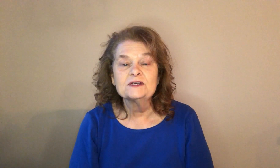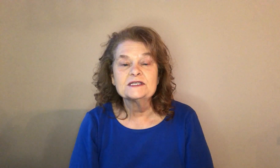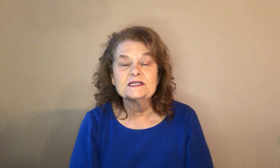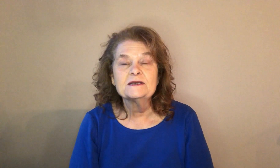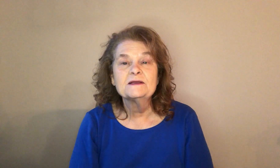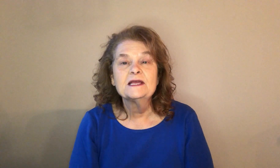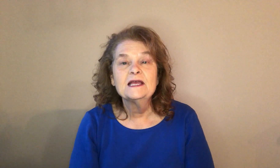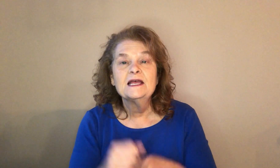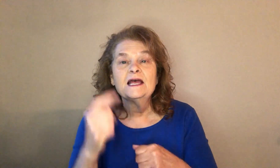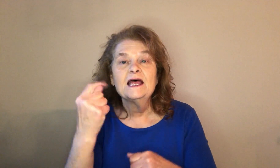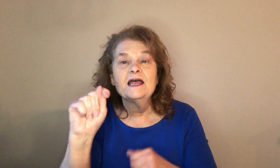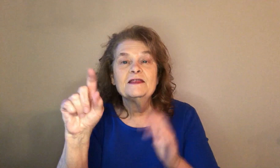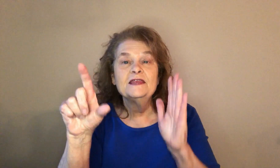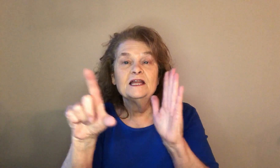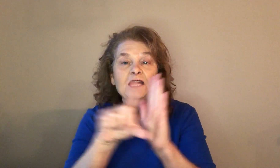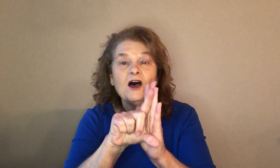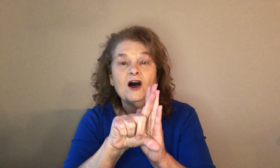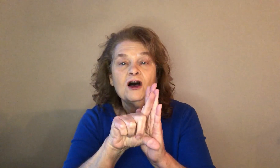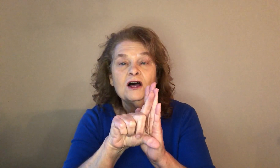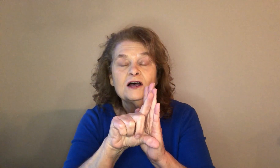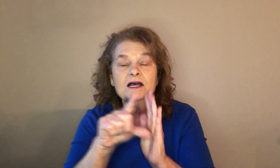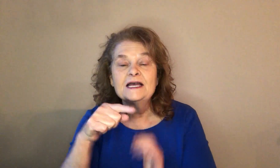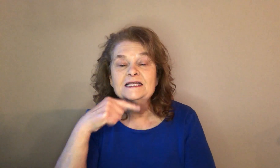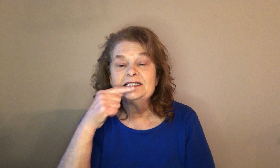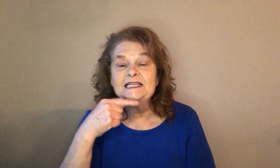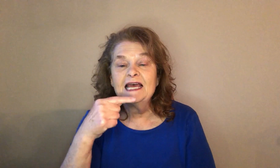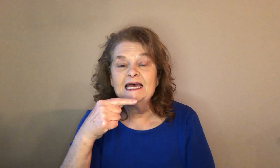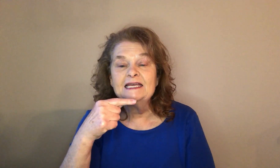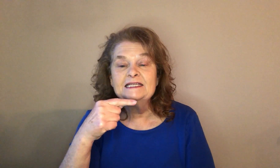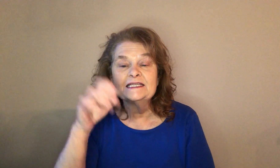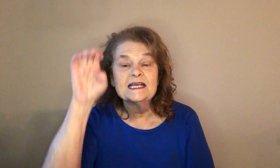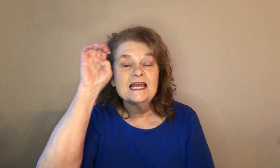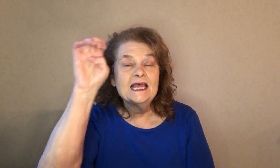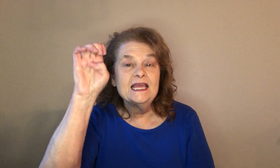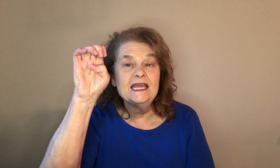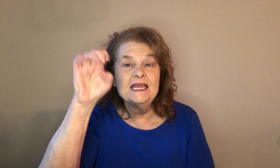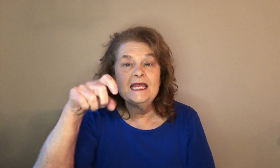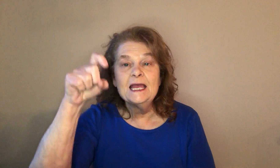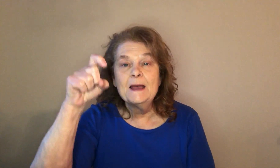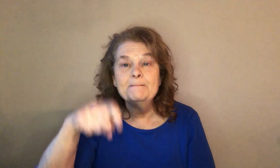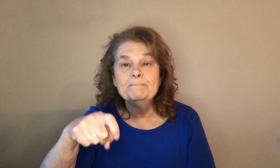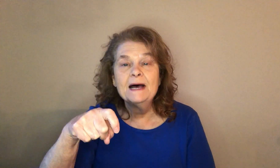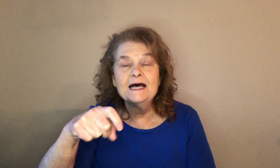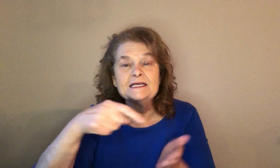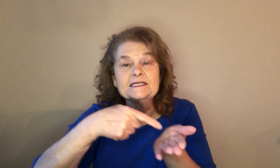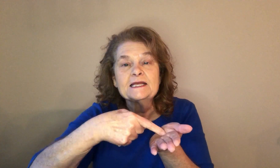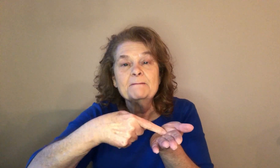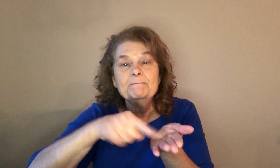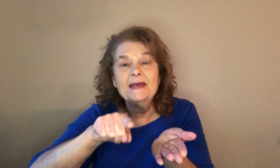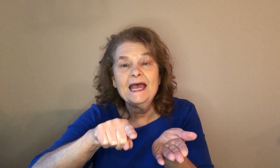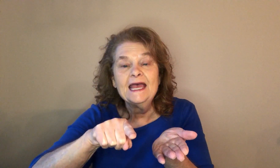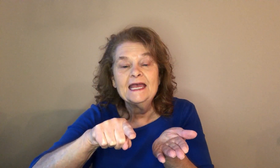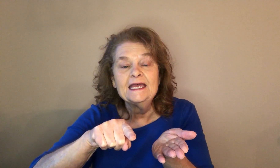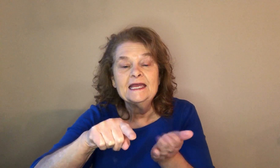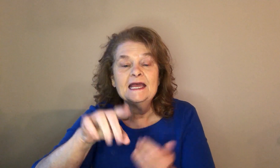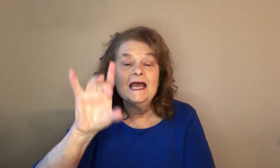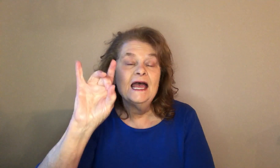interest. The law says he must pay